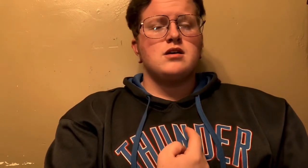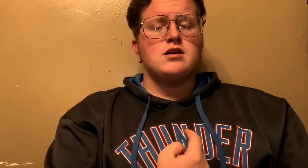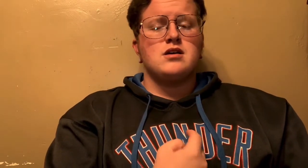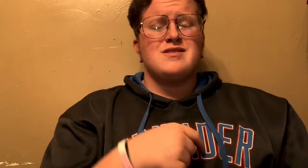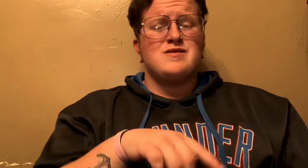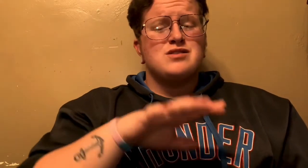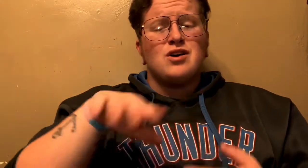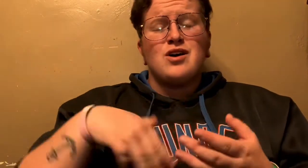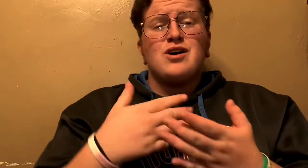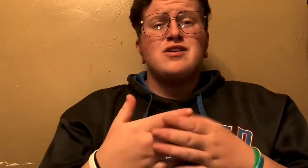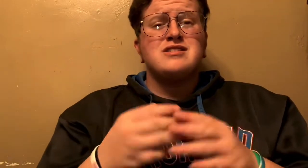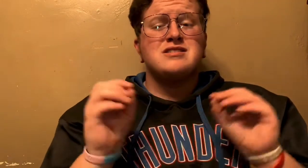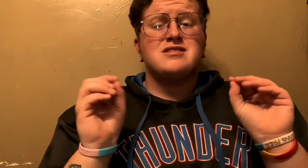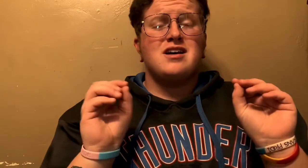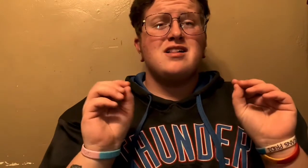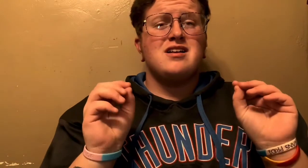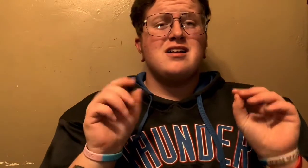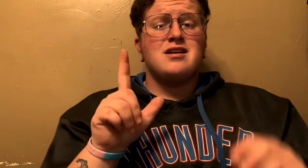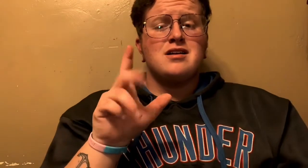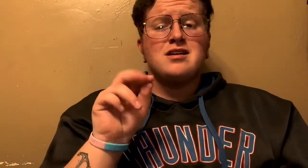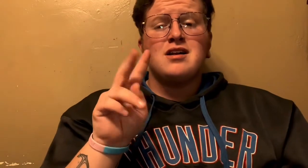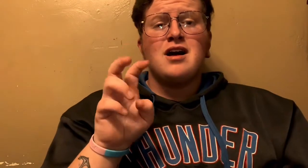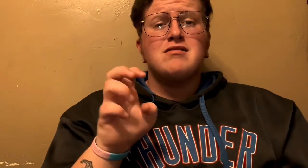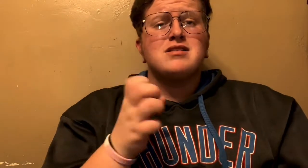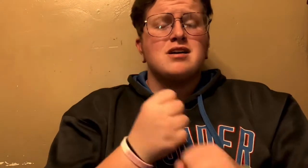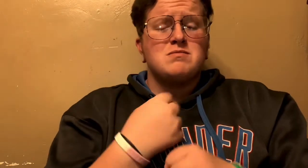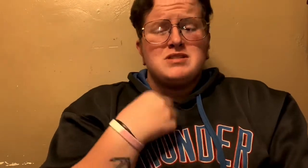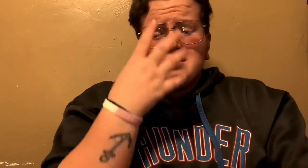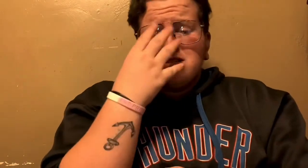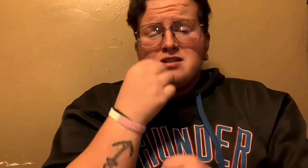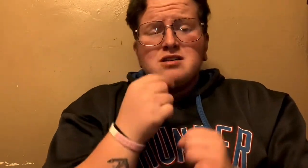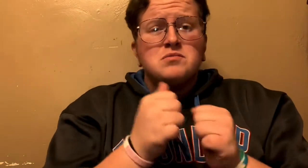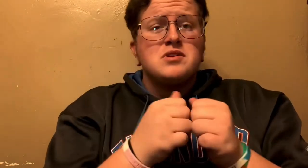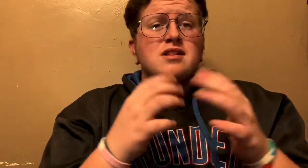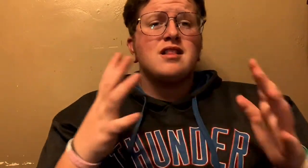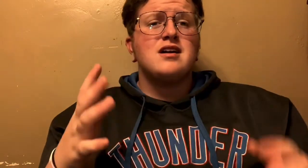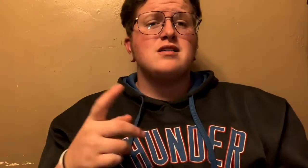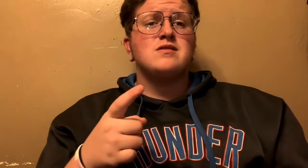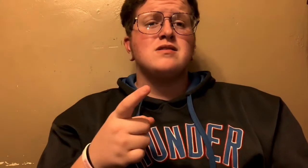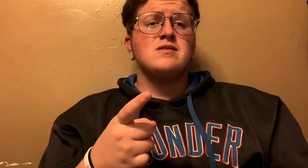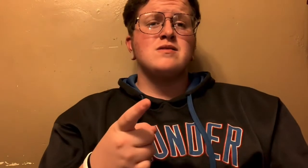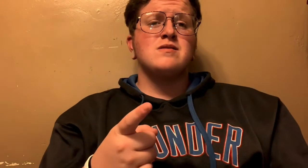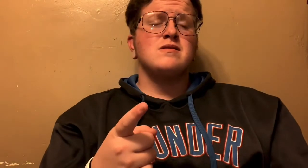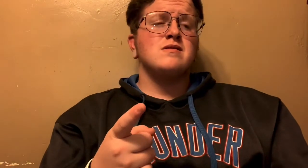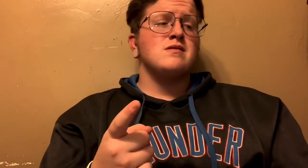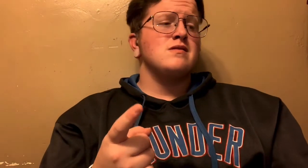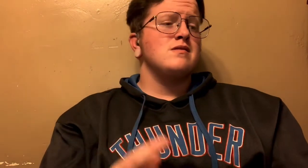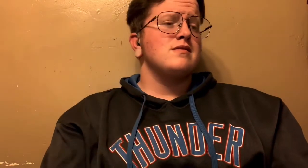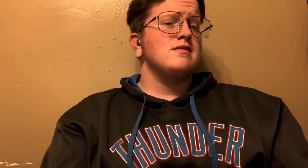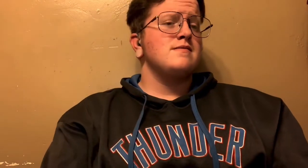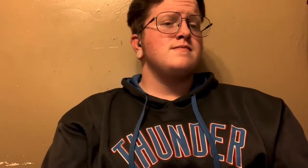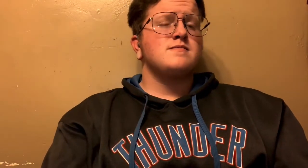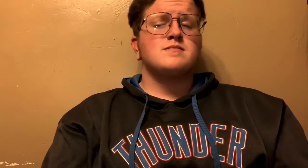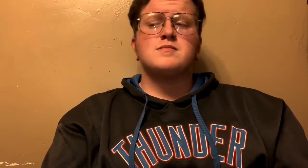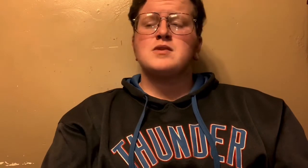This old and nothing way of loving, I'll be sleeping without you I need